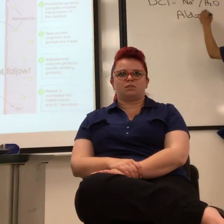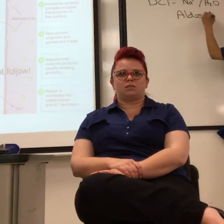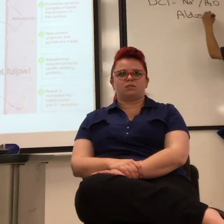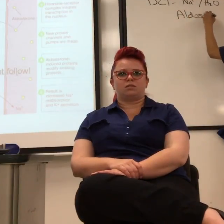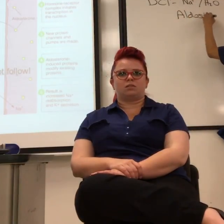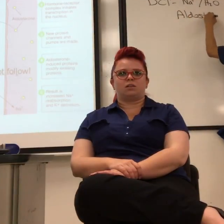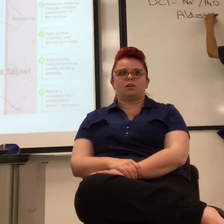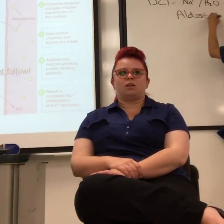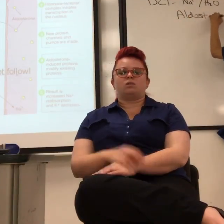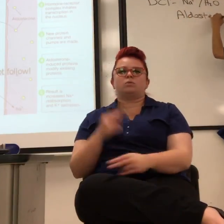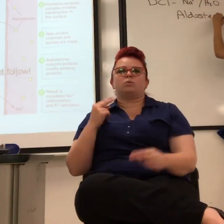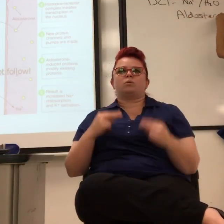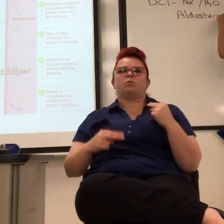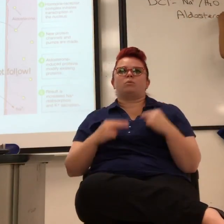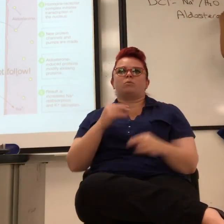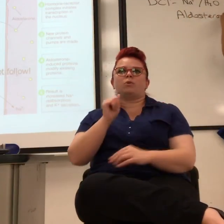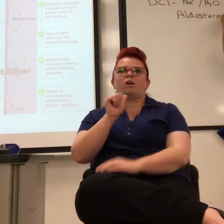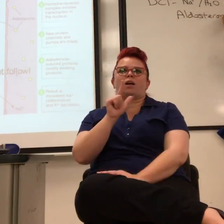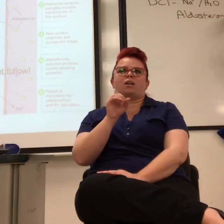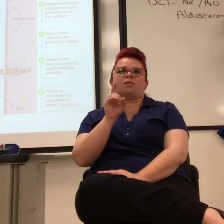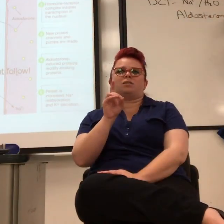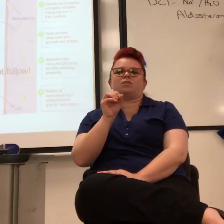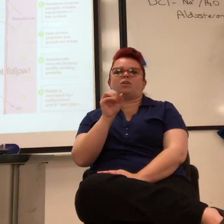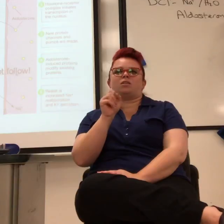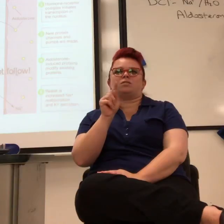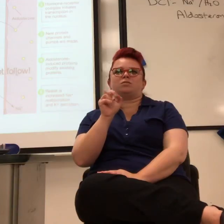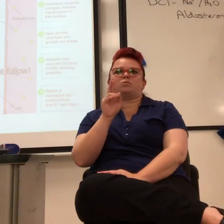The hormone aldosterone